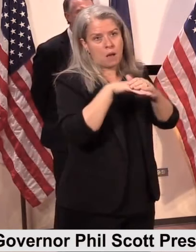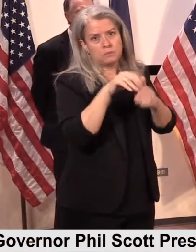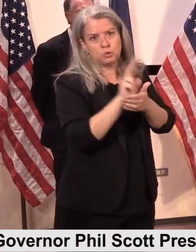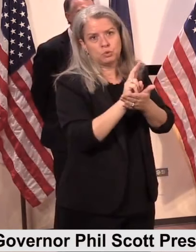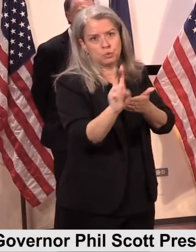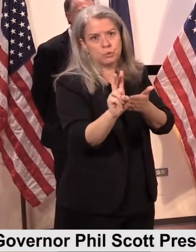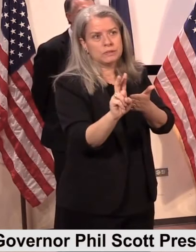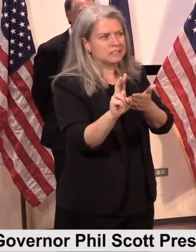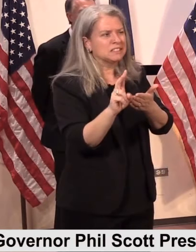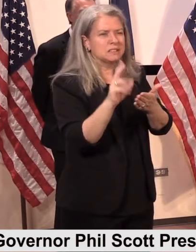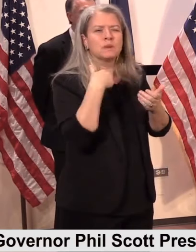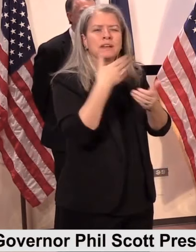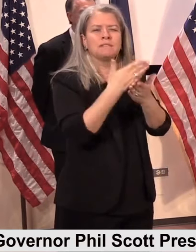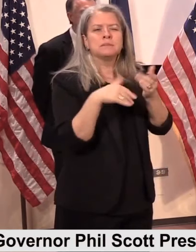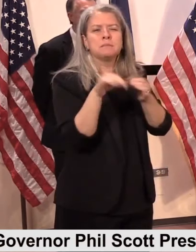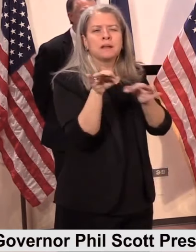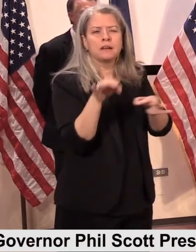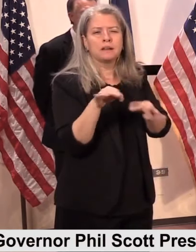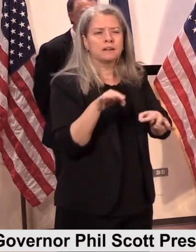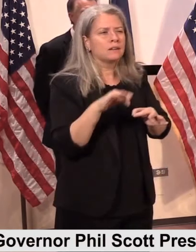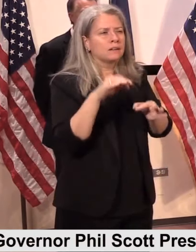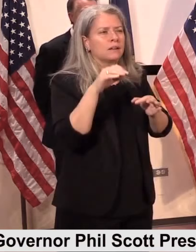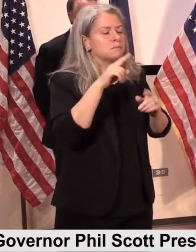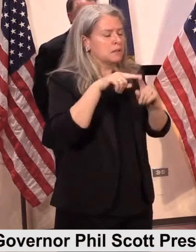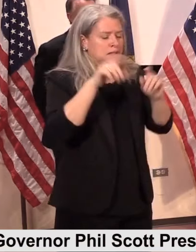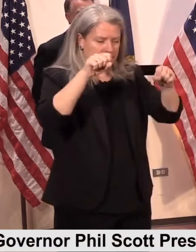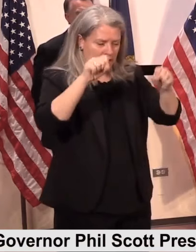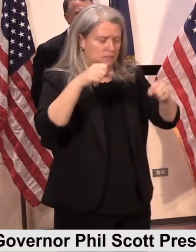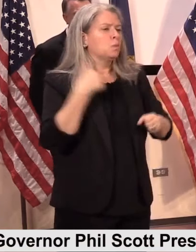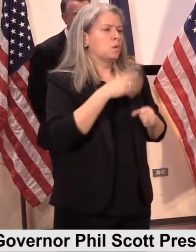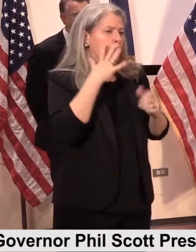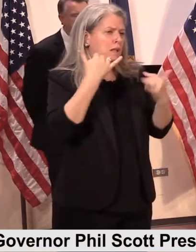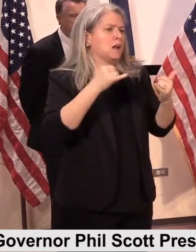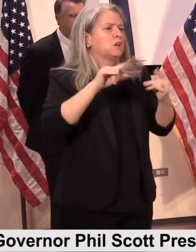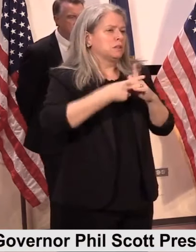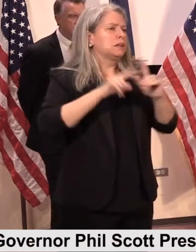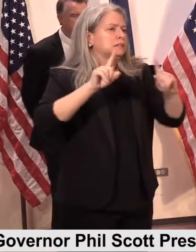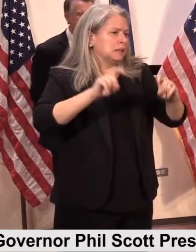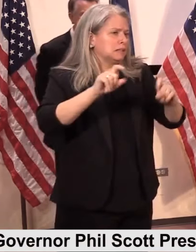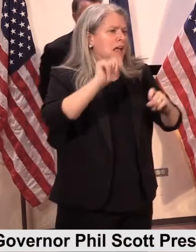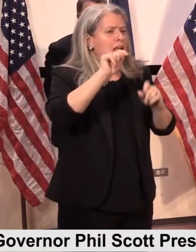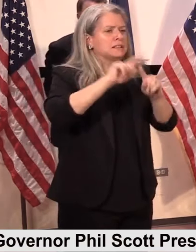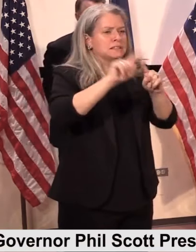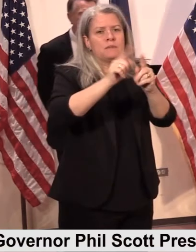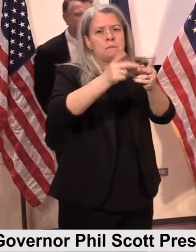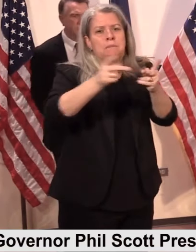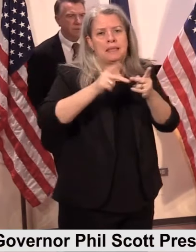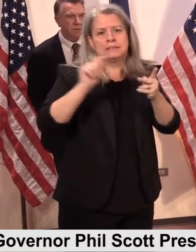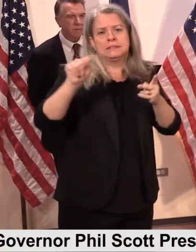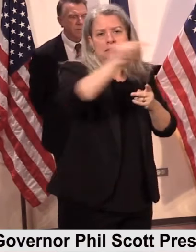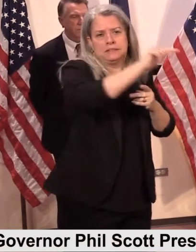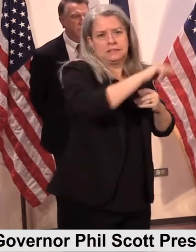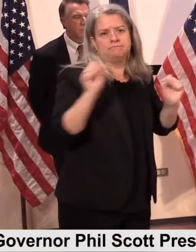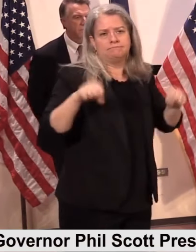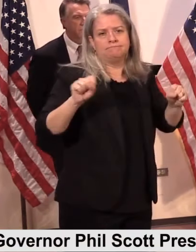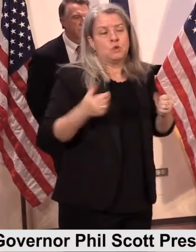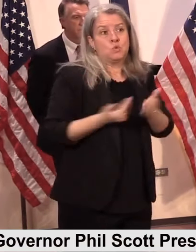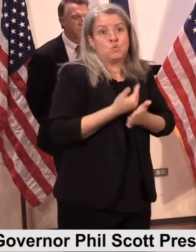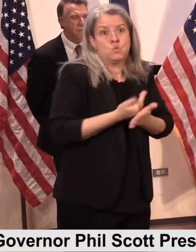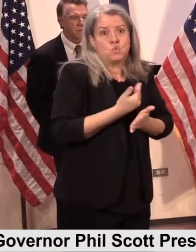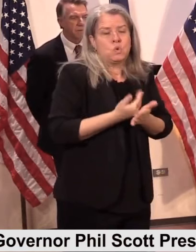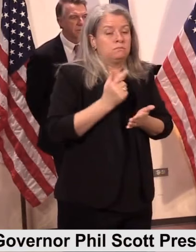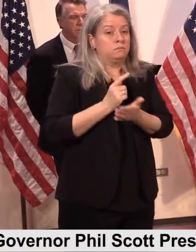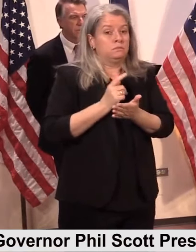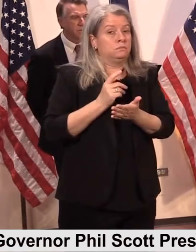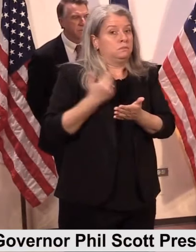said. Making sure that corrections will hold before they bail are when moved. We get so a any lot going on the numbers testing